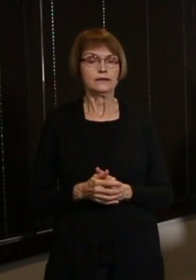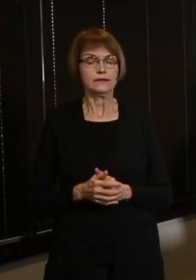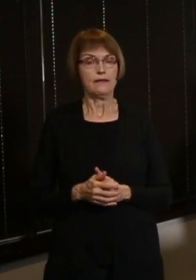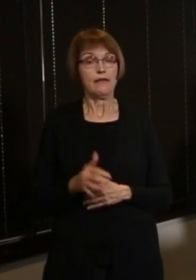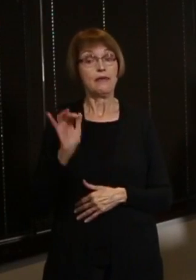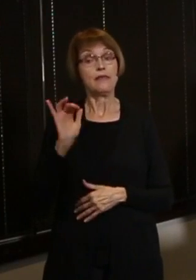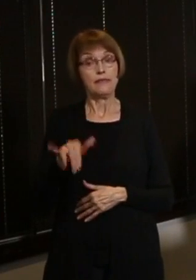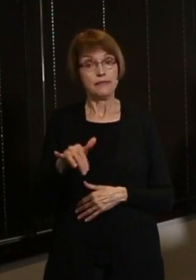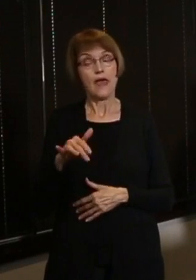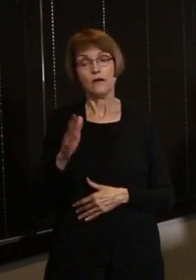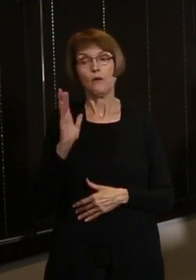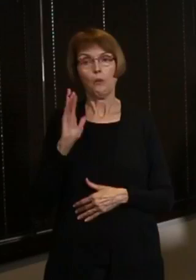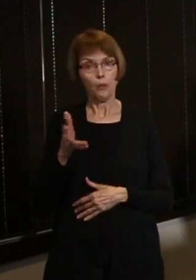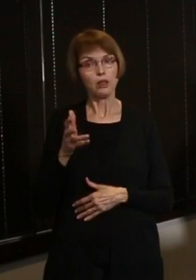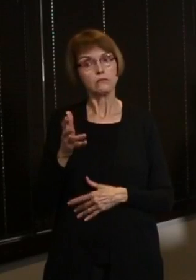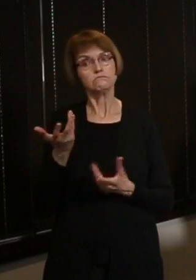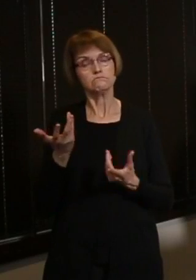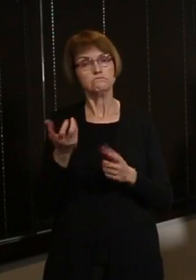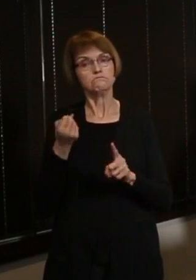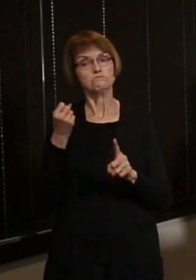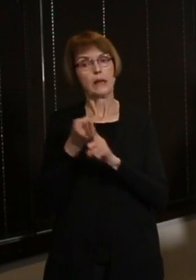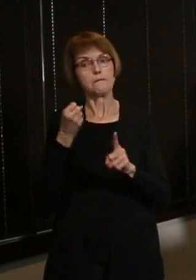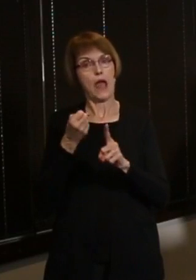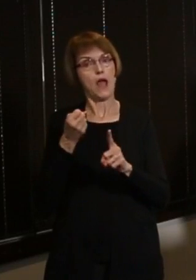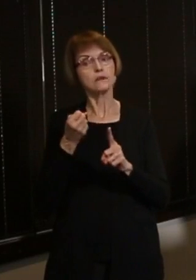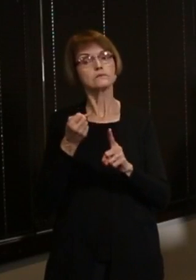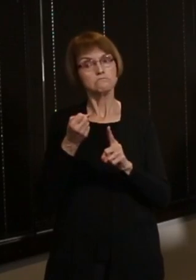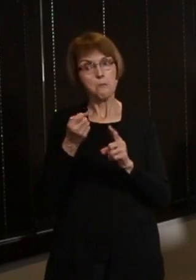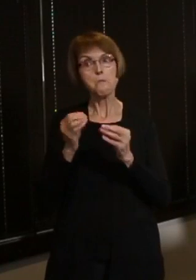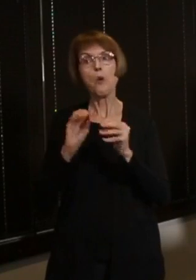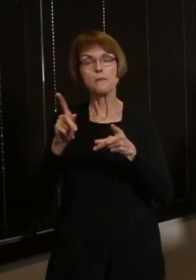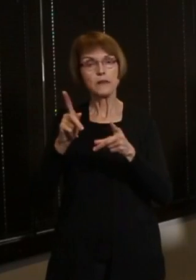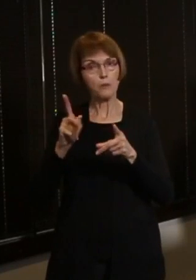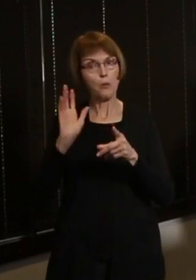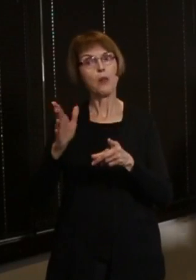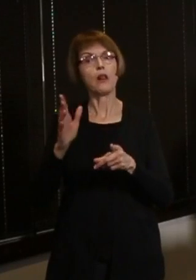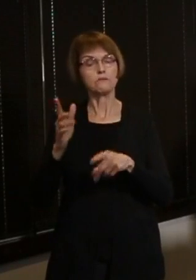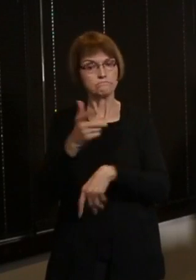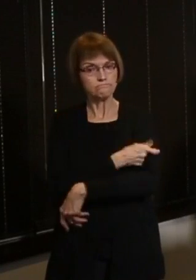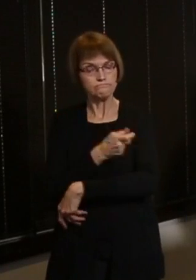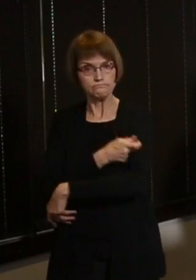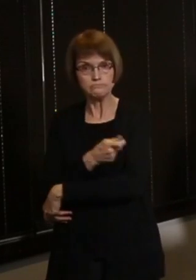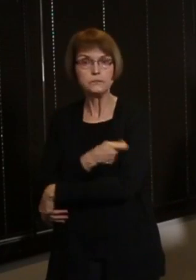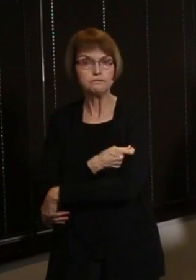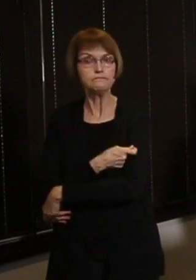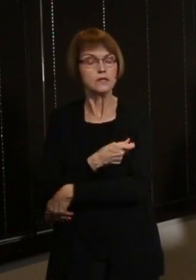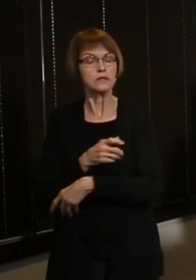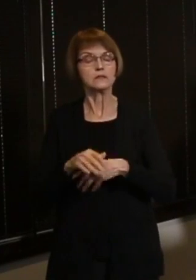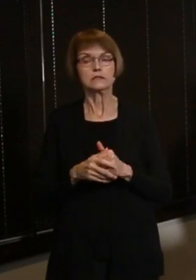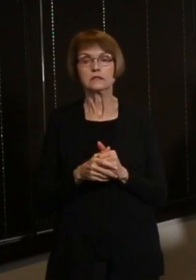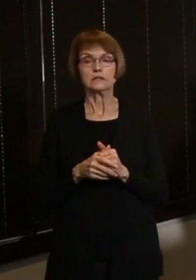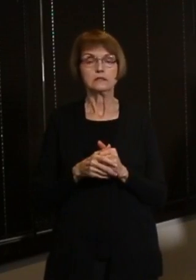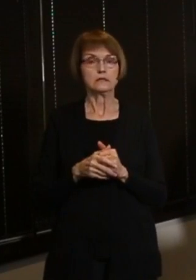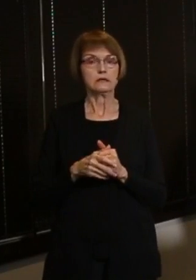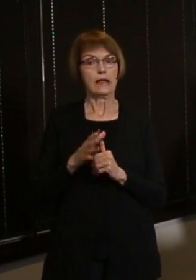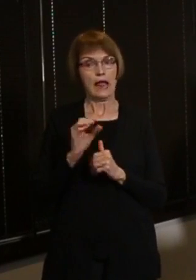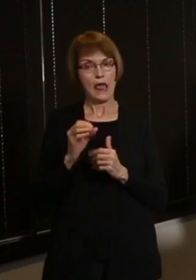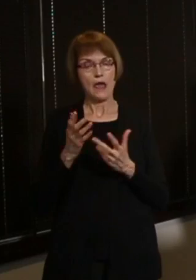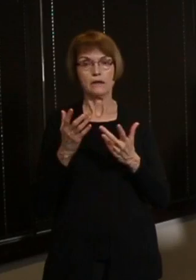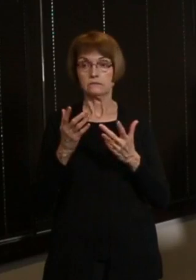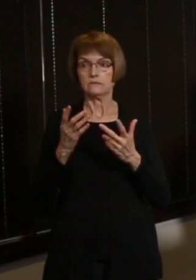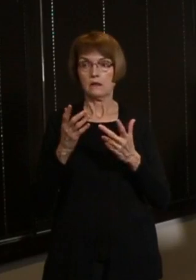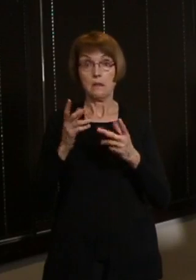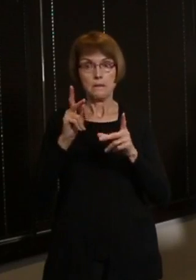that should impact the amount of people getting vaccinated and increase the immunity